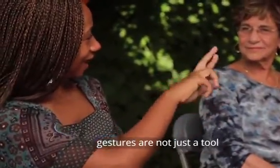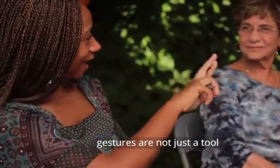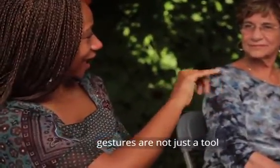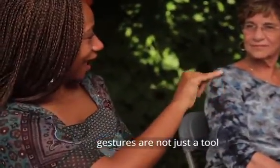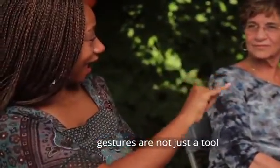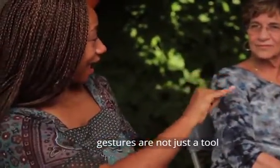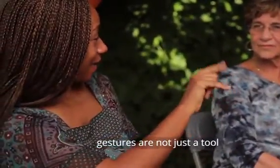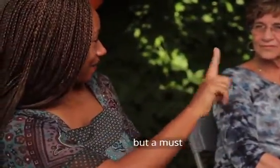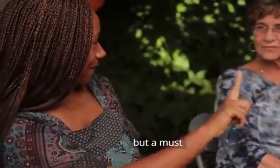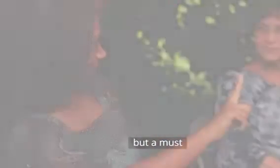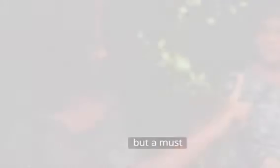not just a tool, but a must.